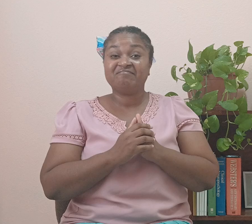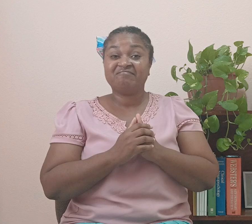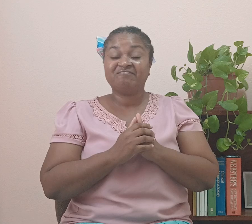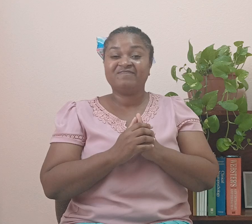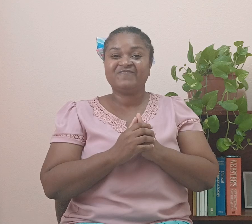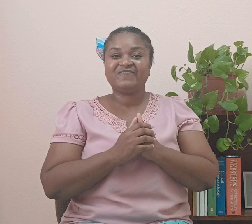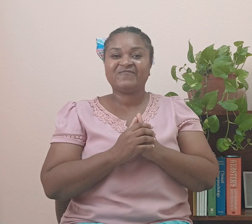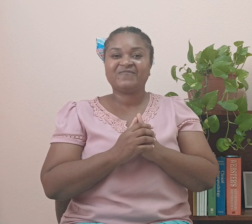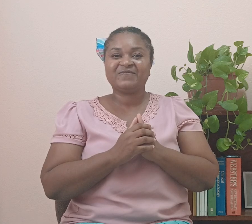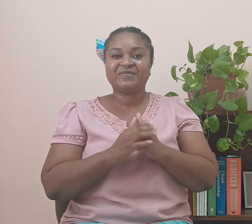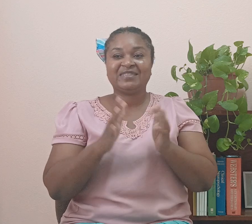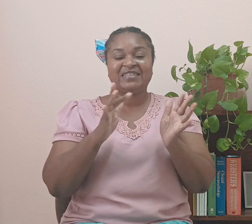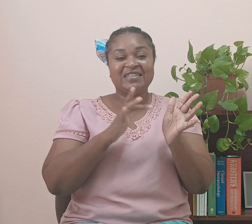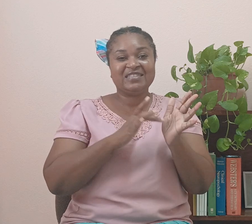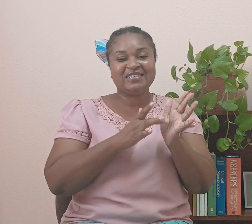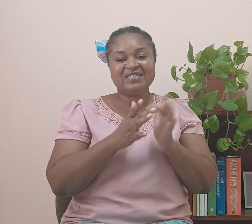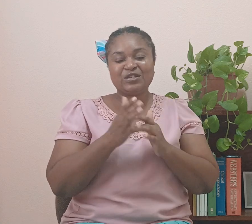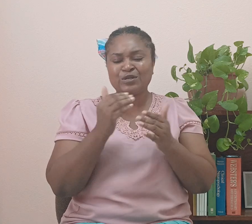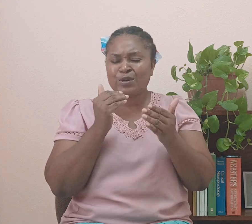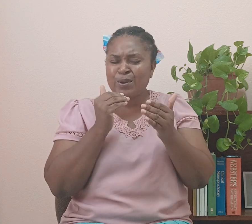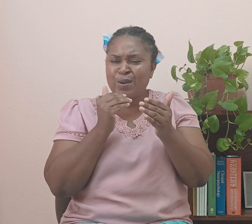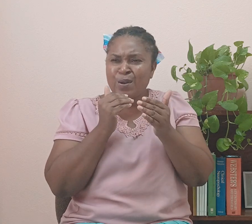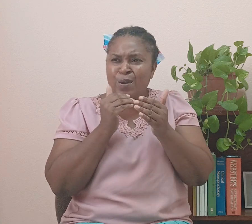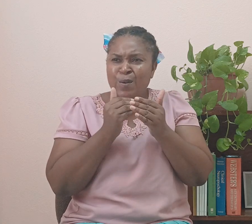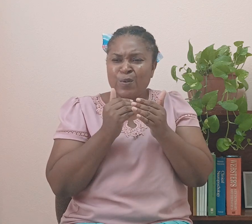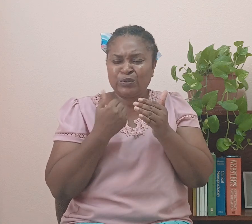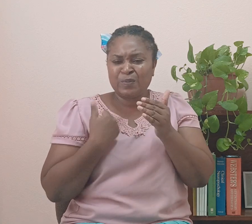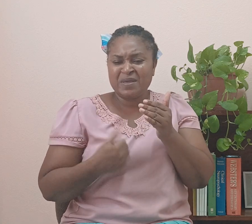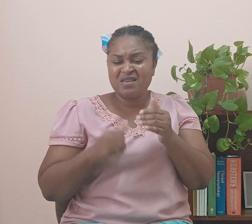Jesus is closer to me than my brother or sister.